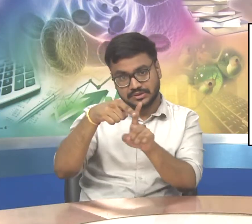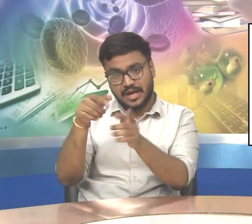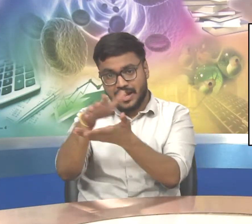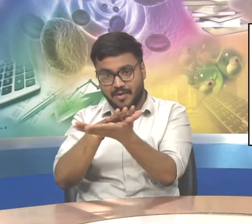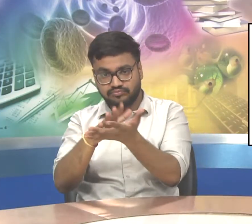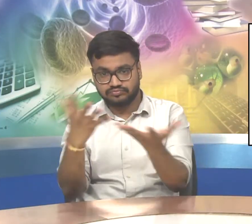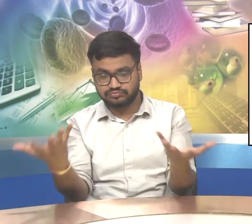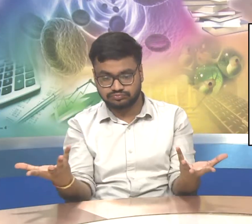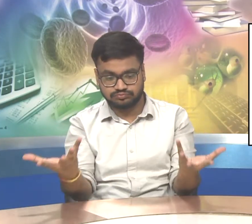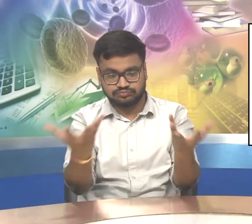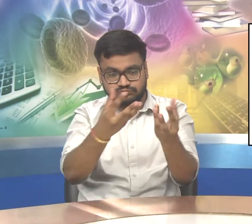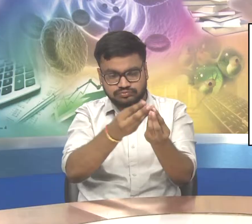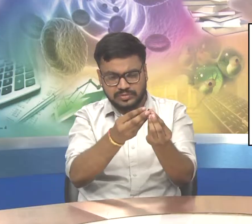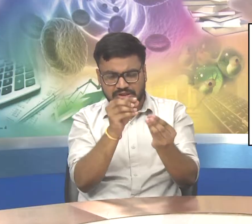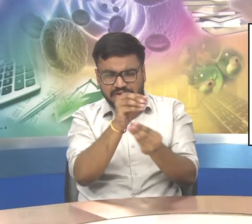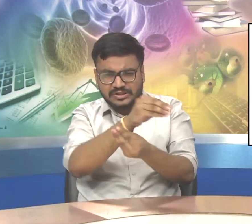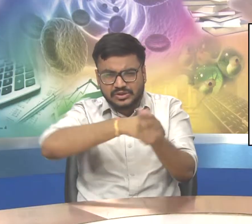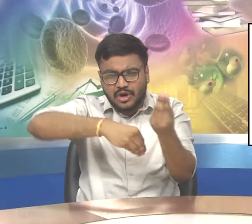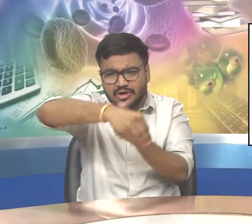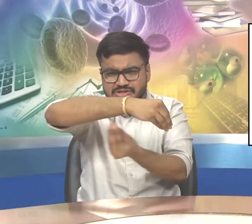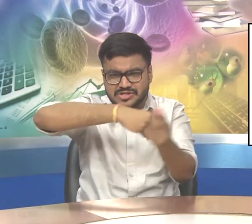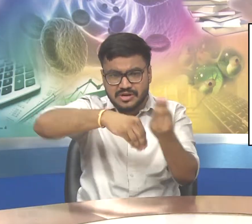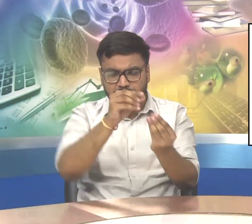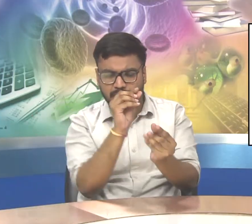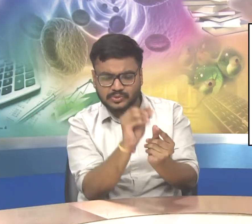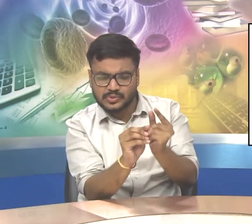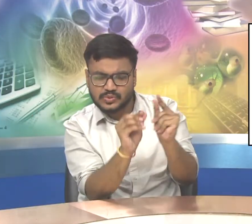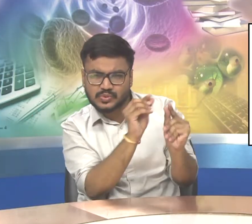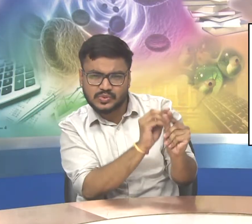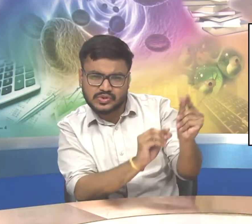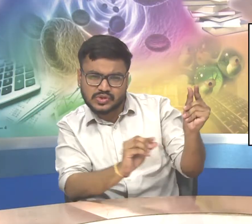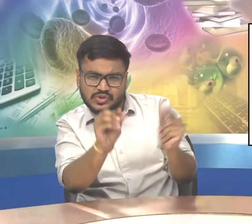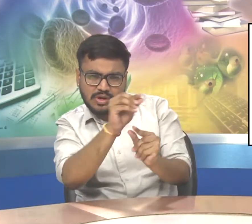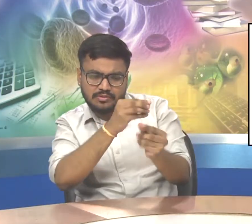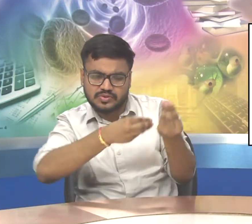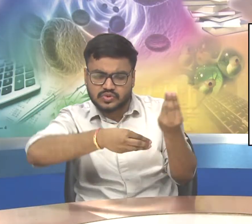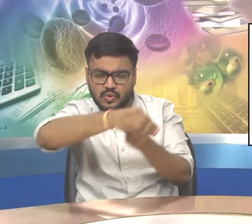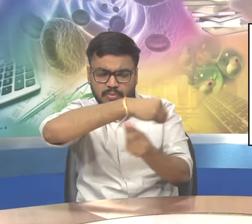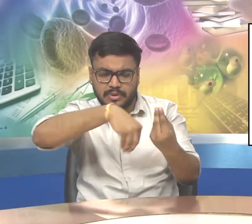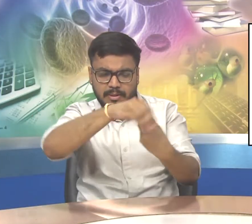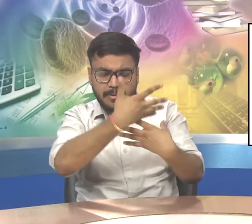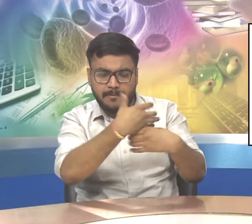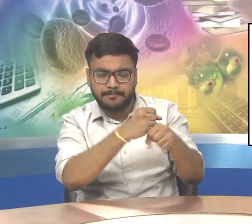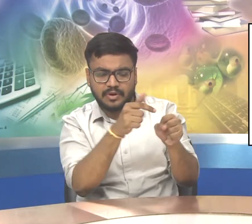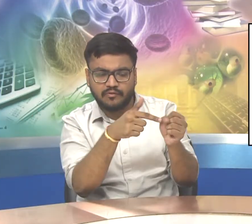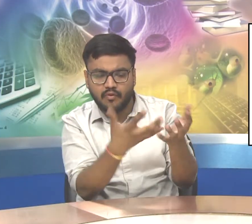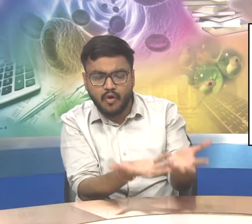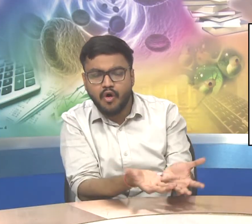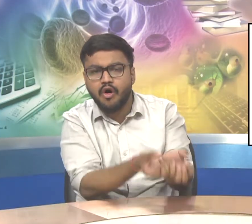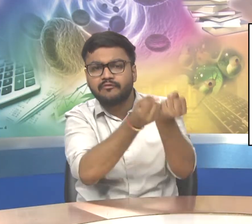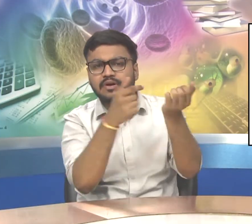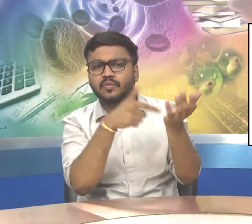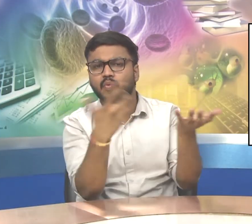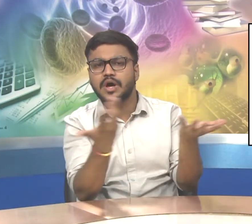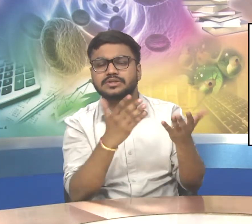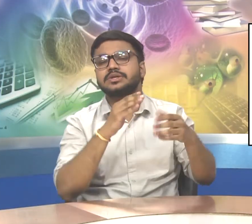He said that every element is made of tiny particles, which is called atoms.